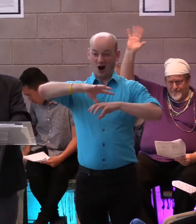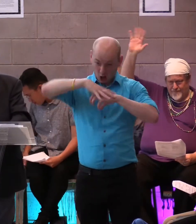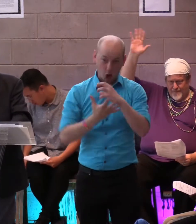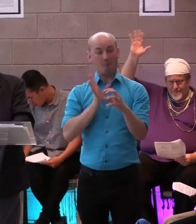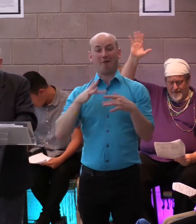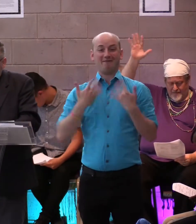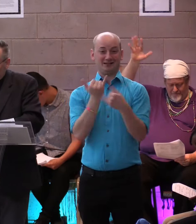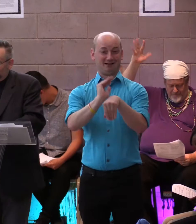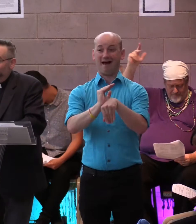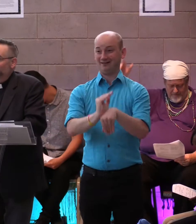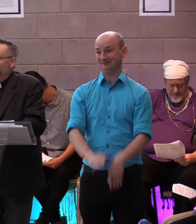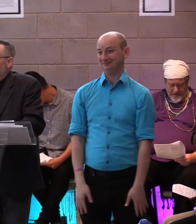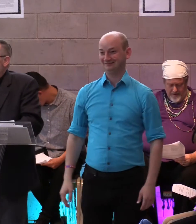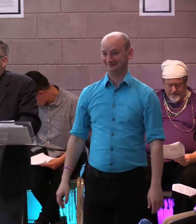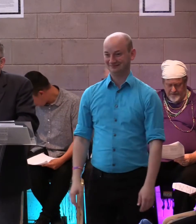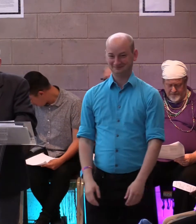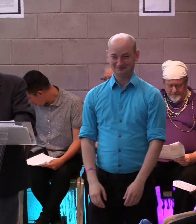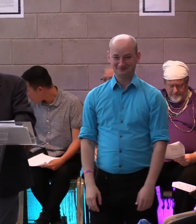here.